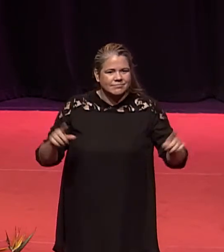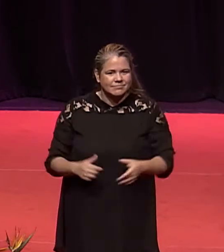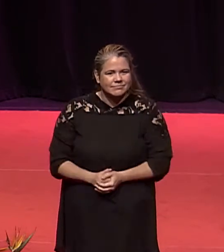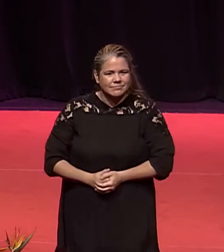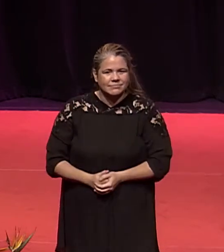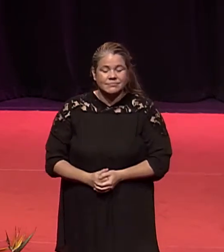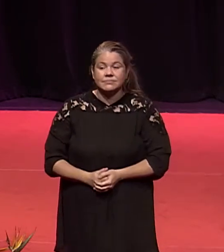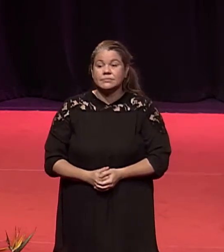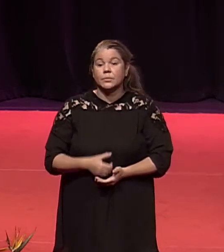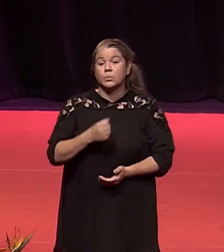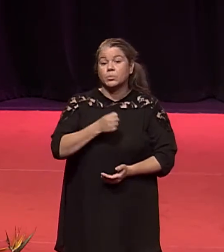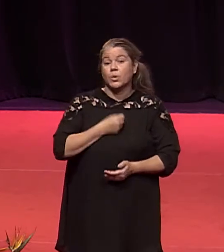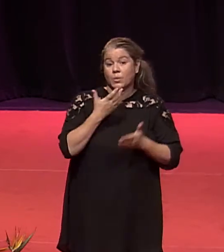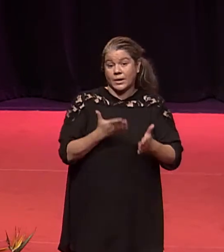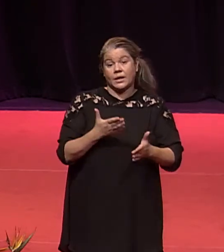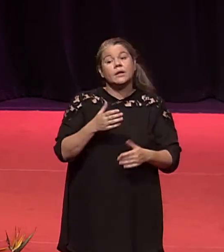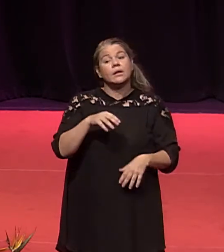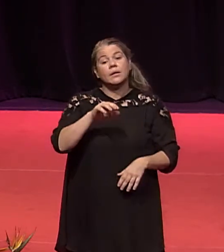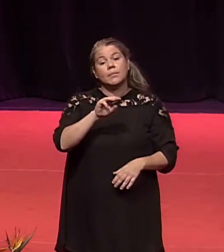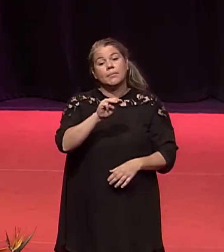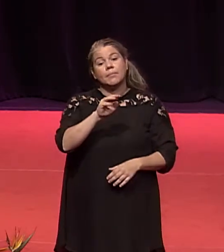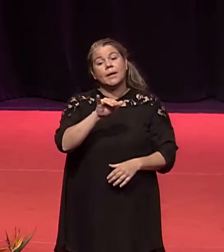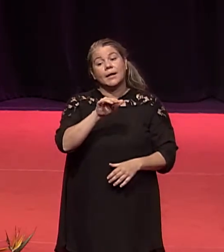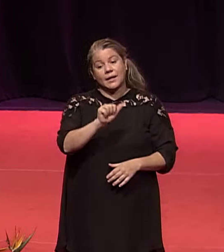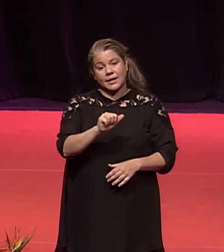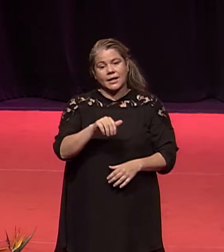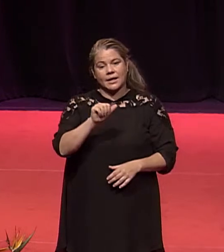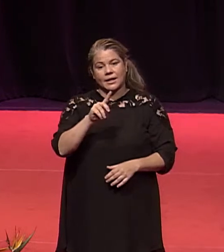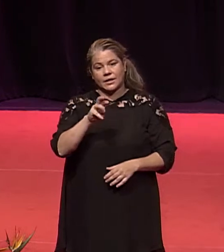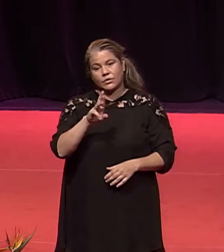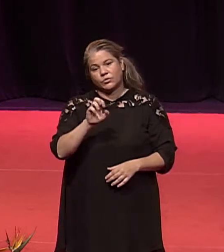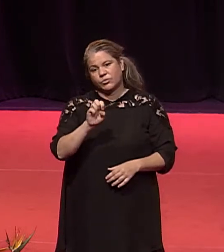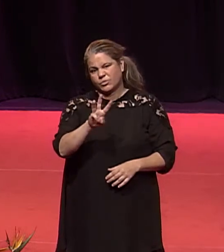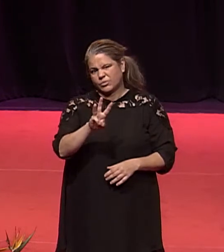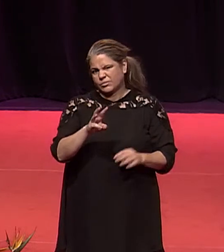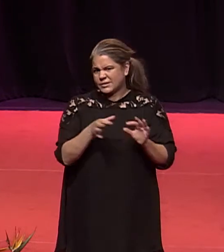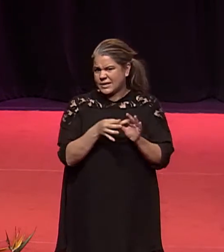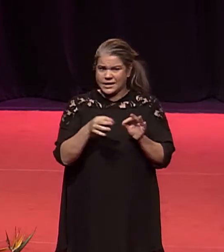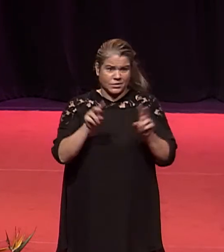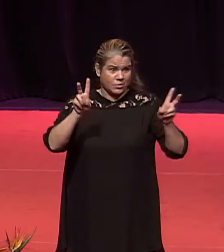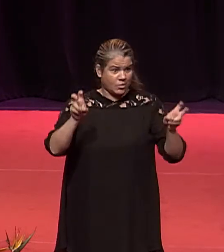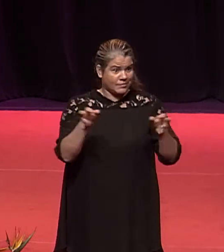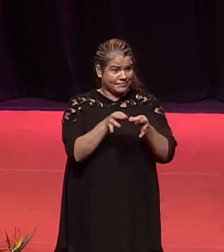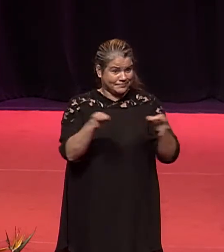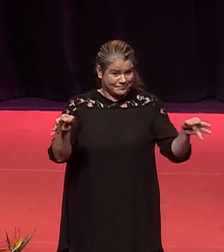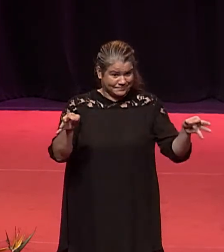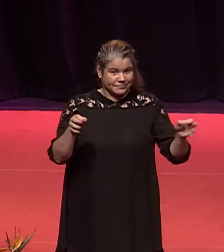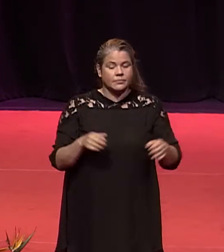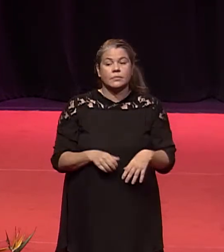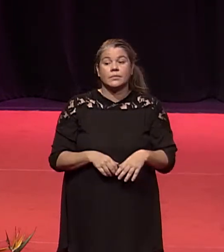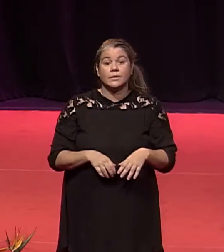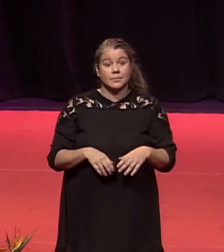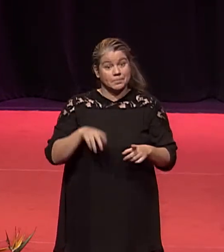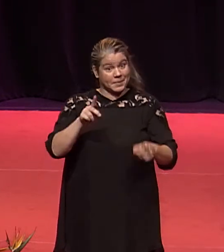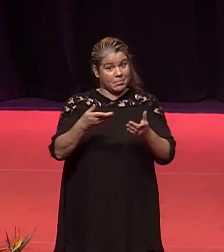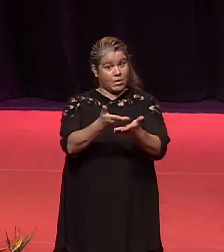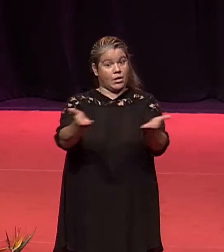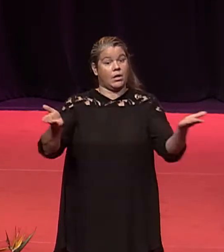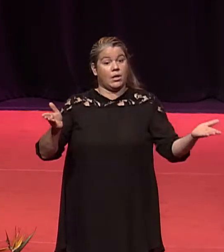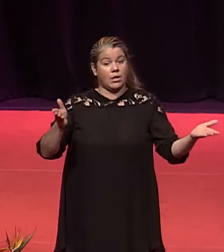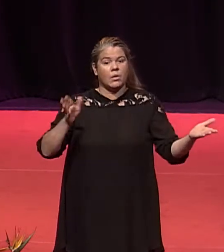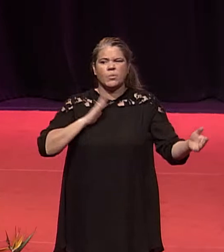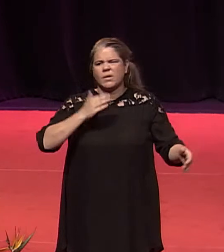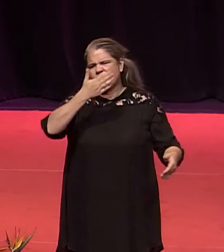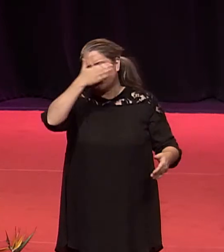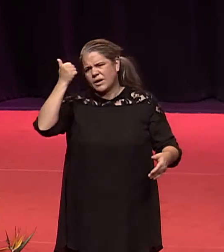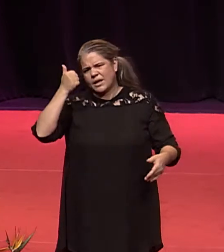Well, poet and author Maya Angelou famously said that people will often forget what you say, but they will not